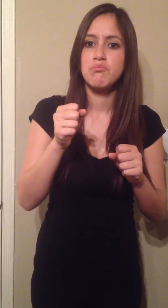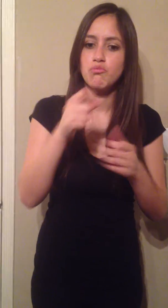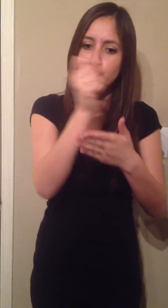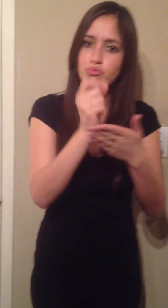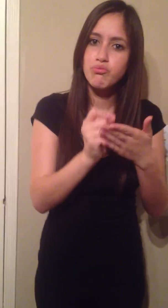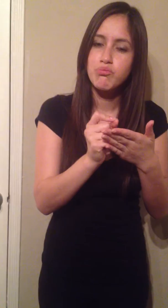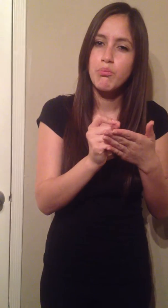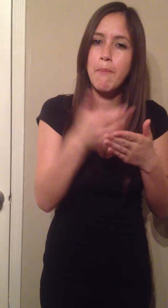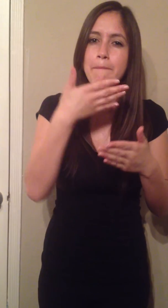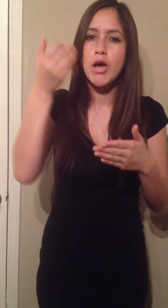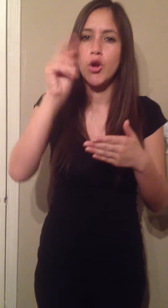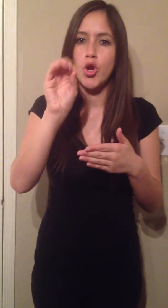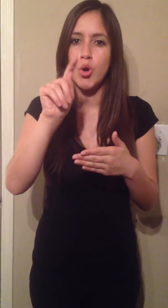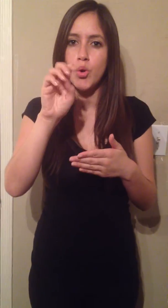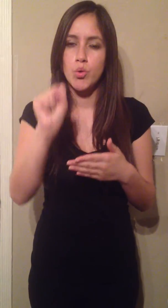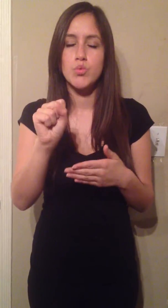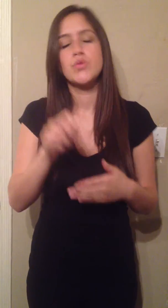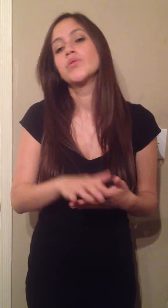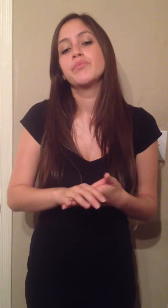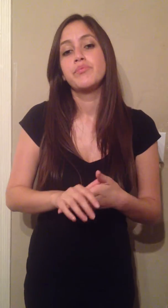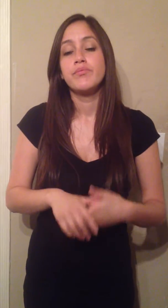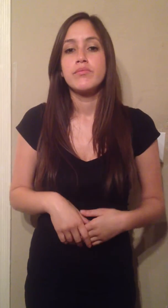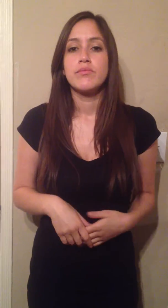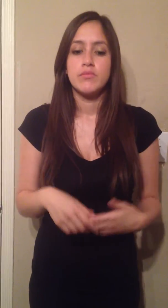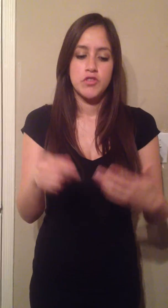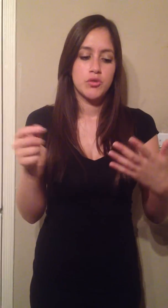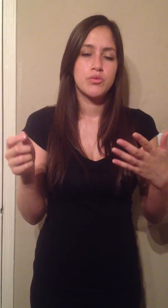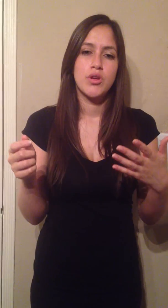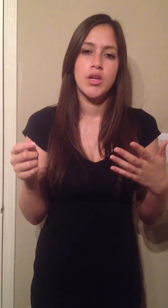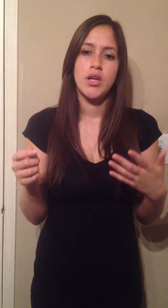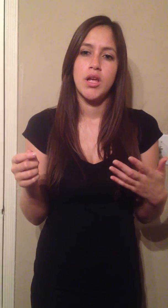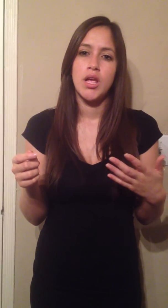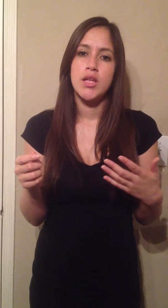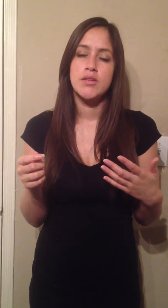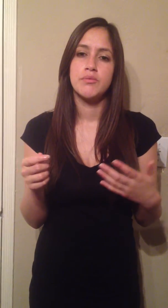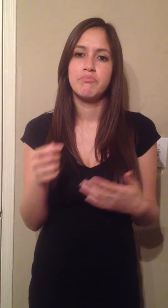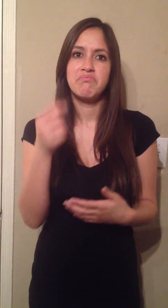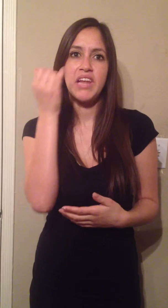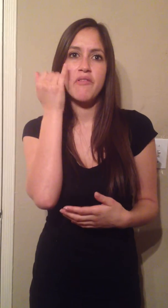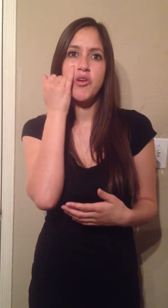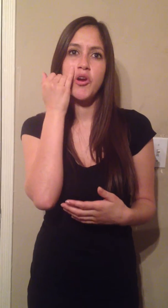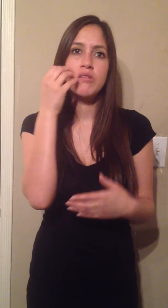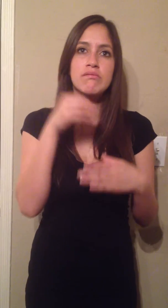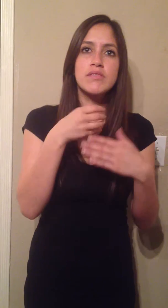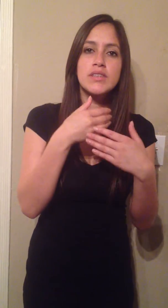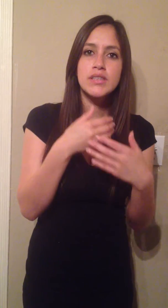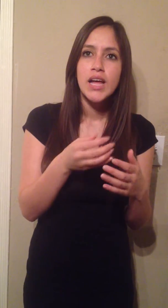if you're ever in a class and the teacher's talking fast and you're trying to write things down and you're trying to decide, if you get to a point